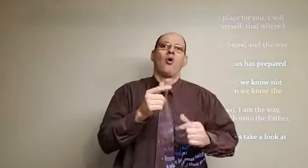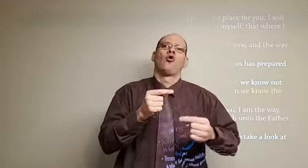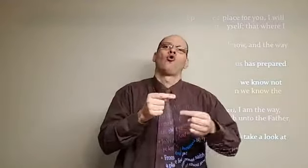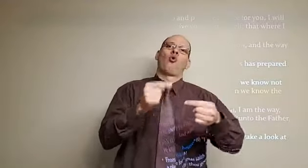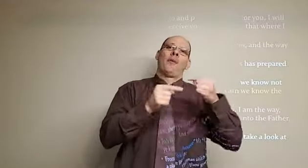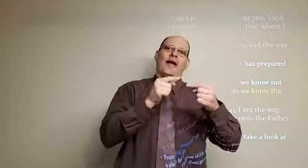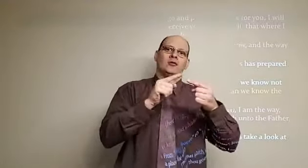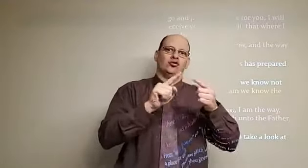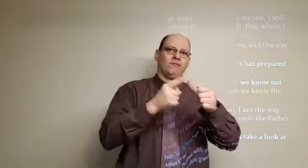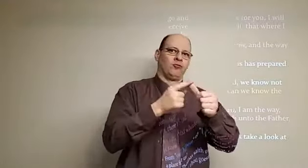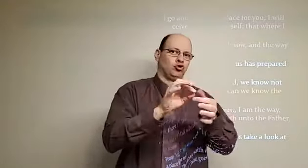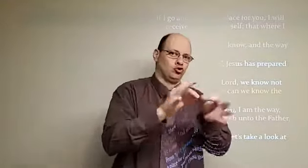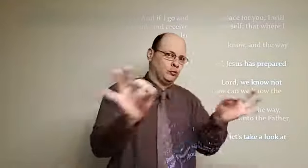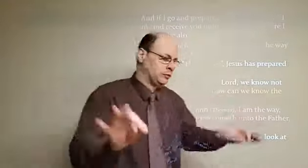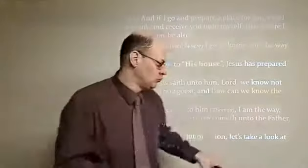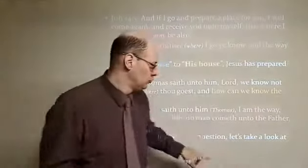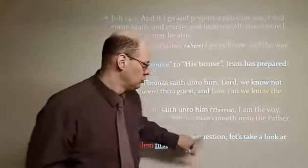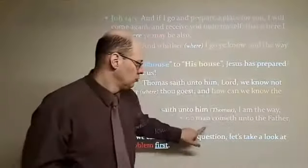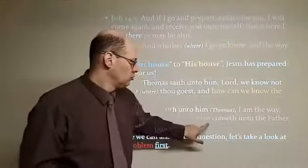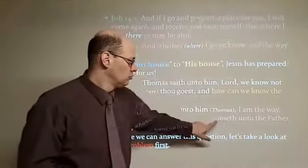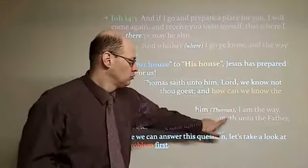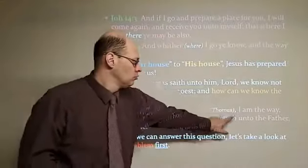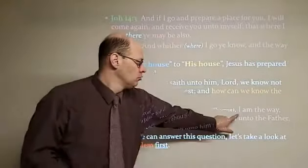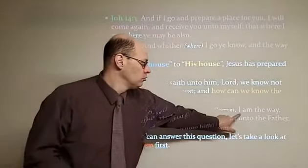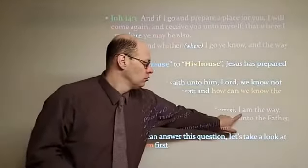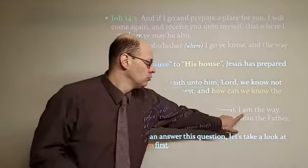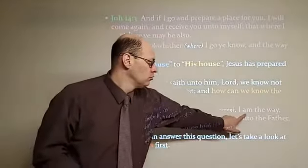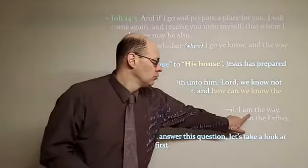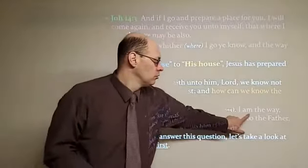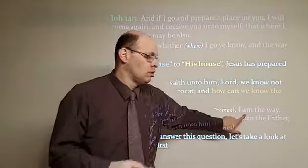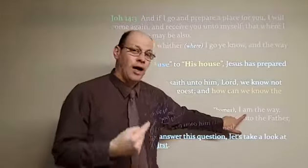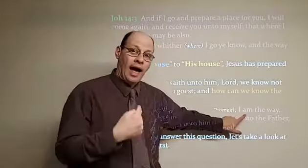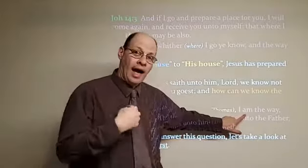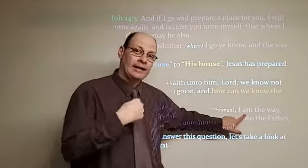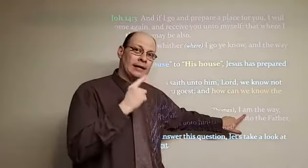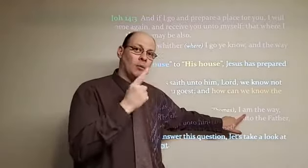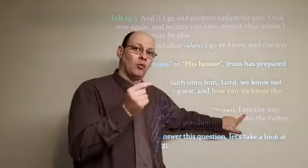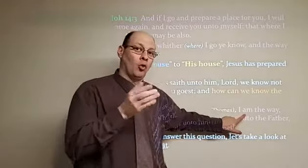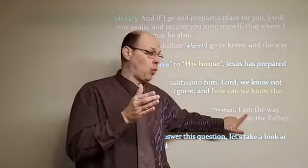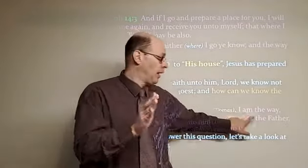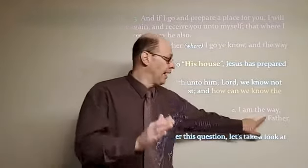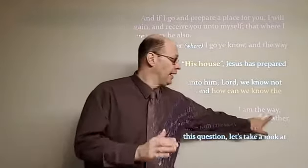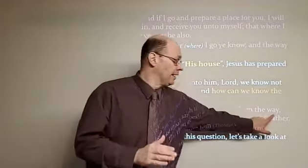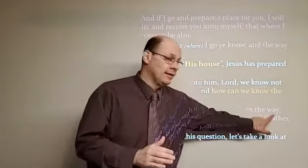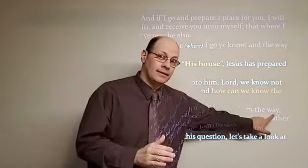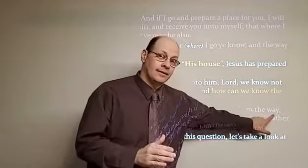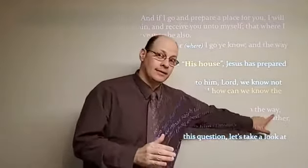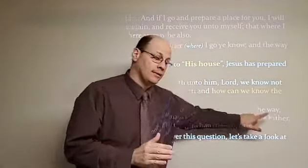how you want to go back to the very first part of the of the scripture it says I am the way